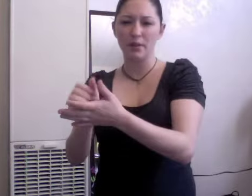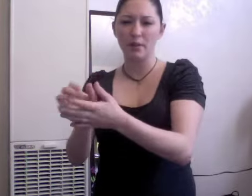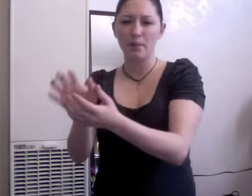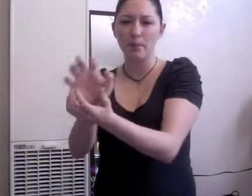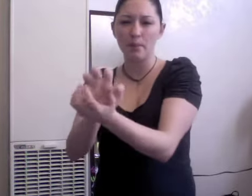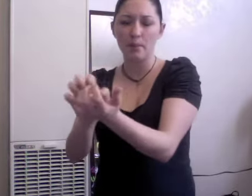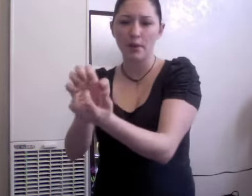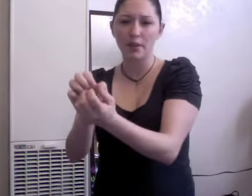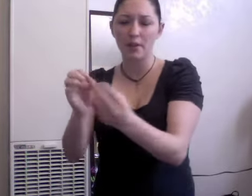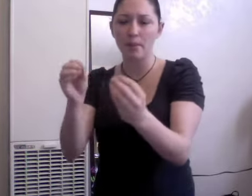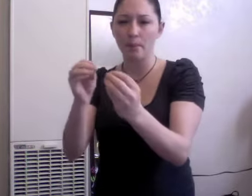usable forms.